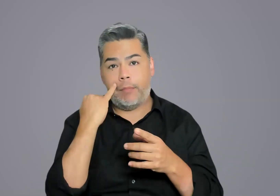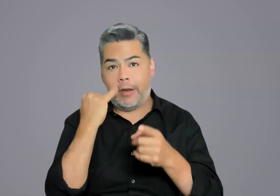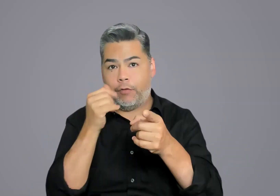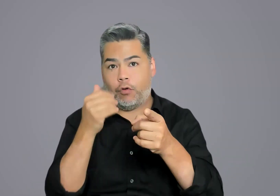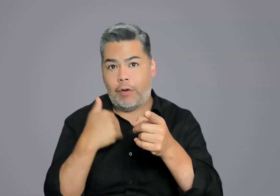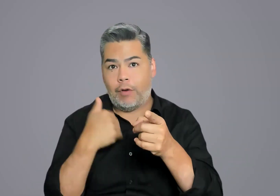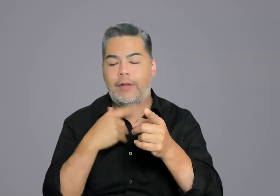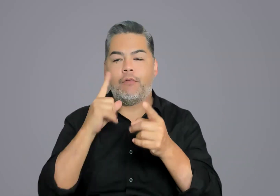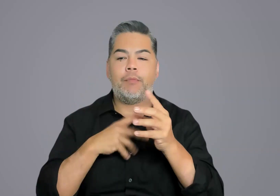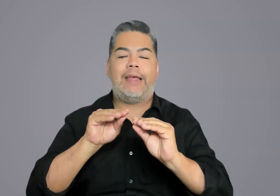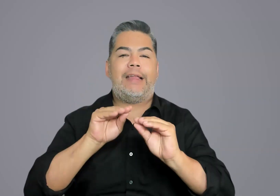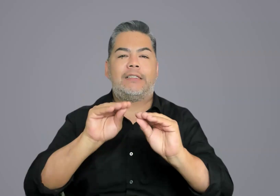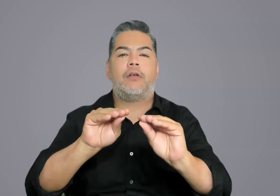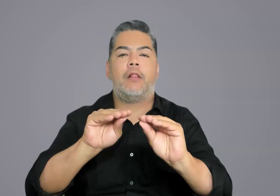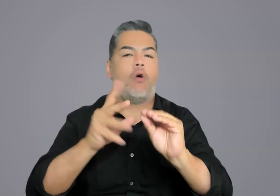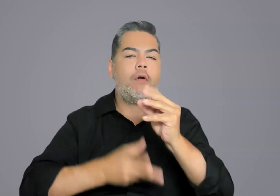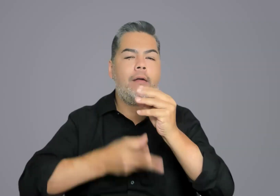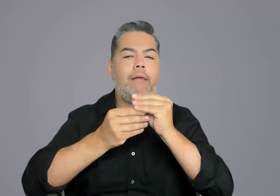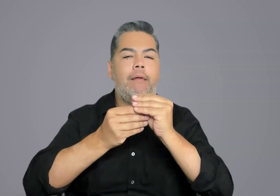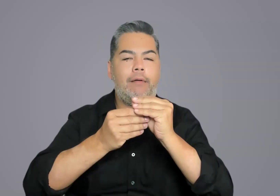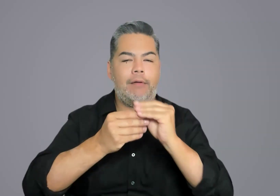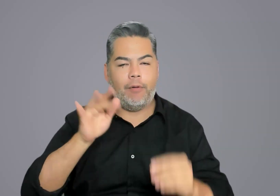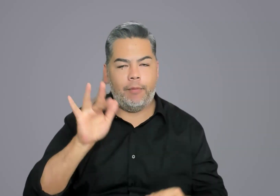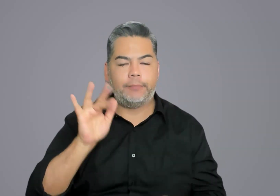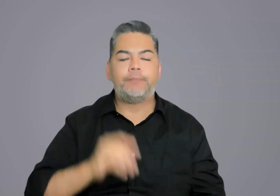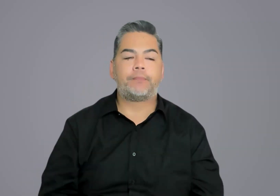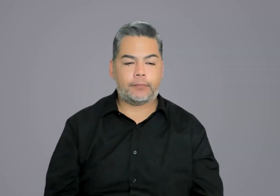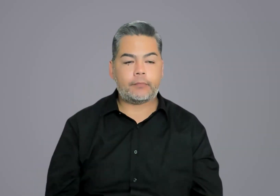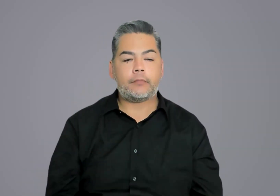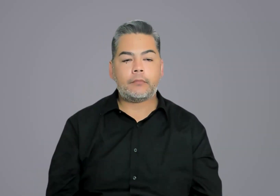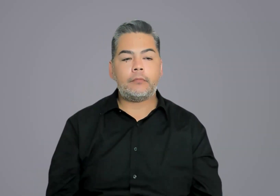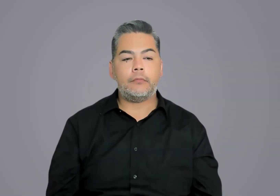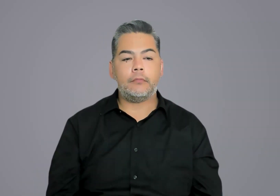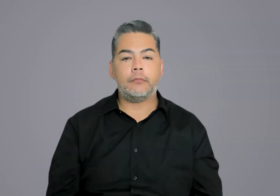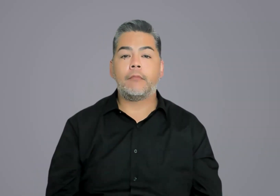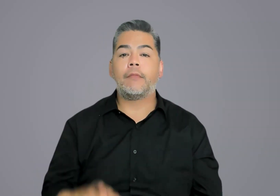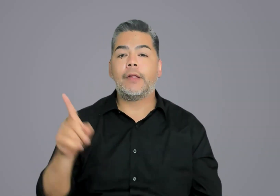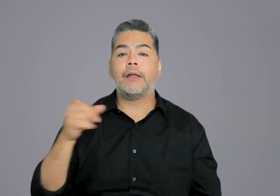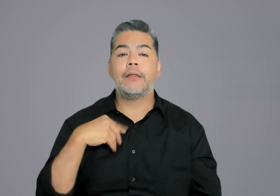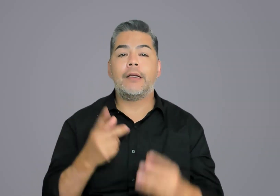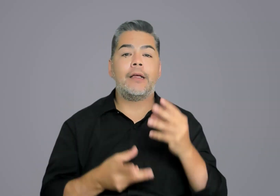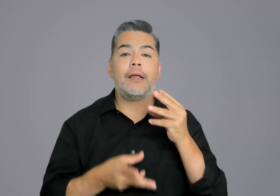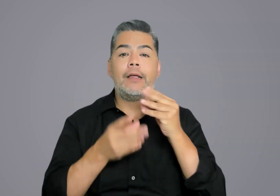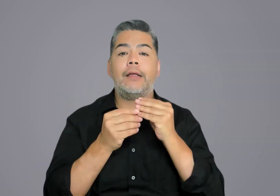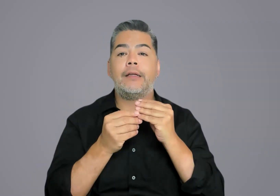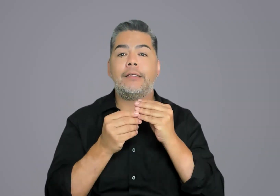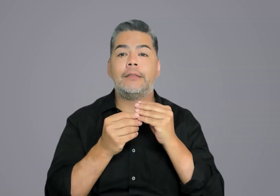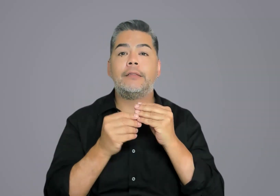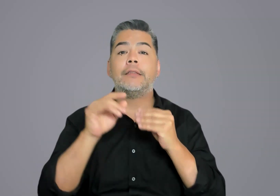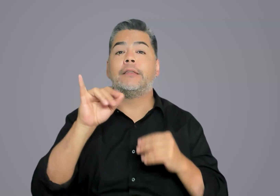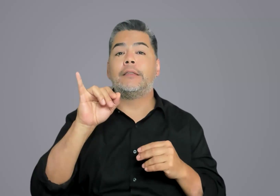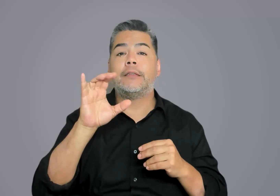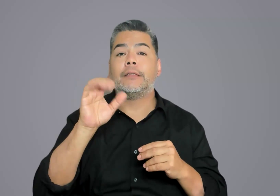will be an install or add button. What this does is it adds a little icon